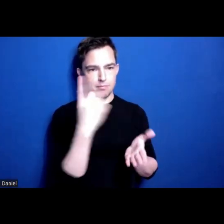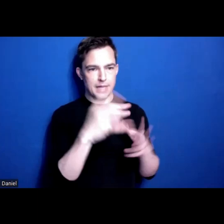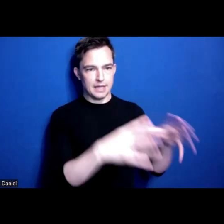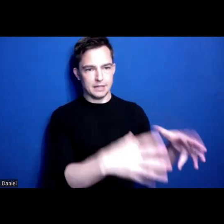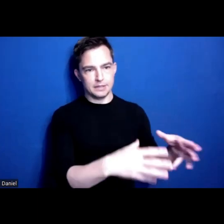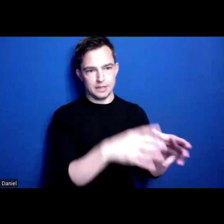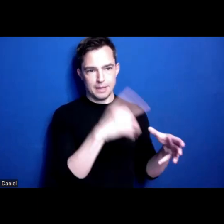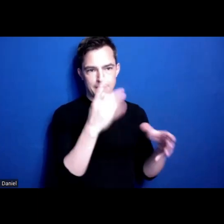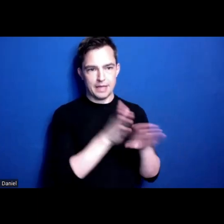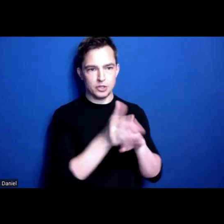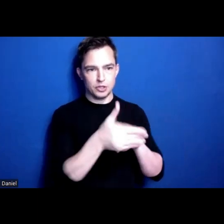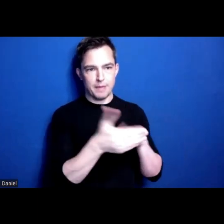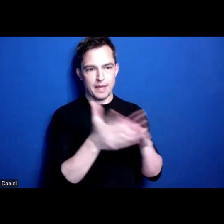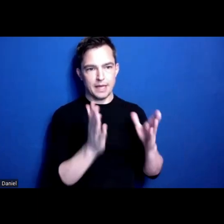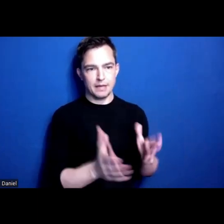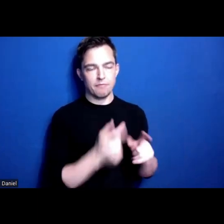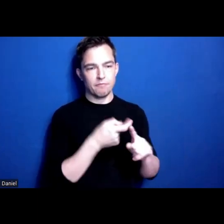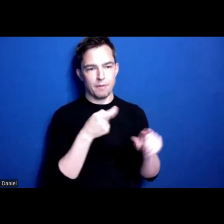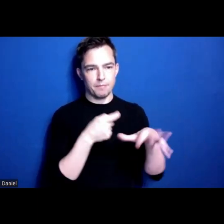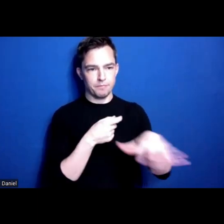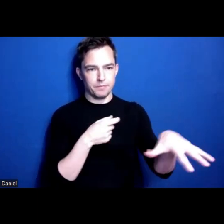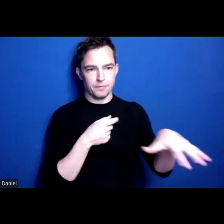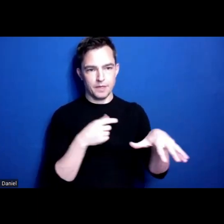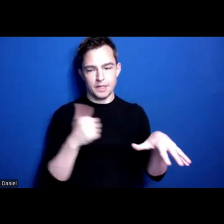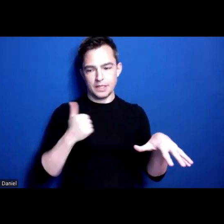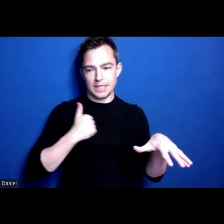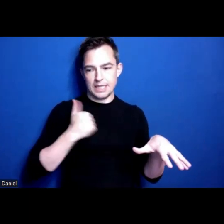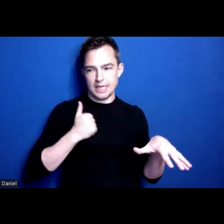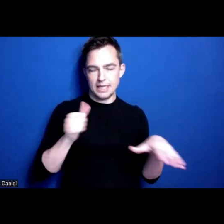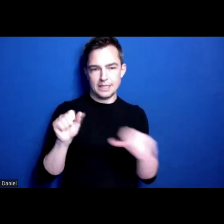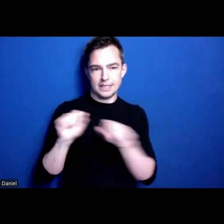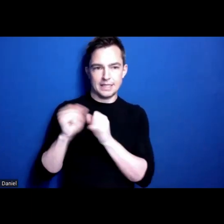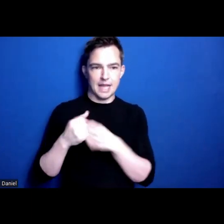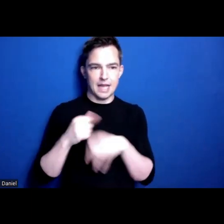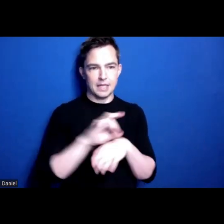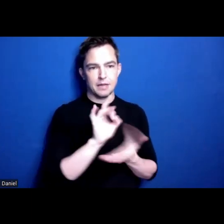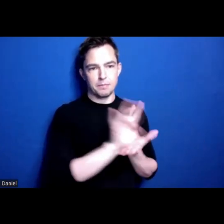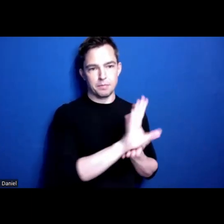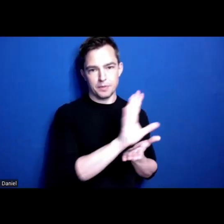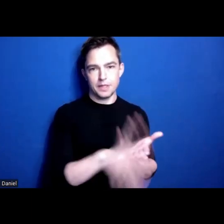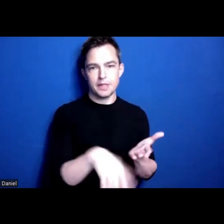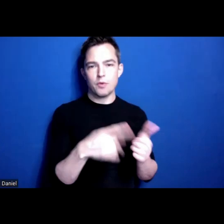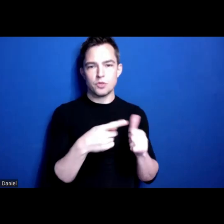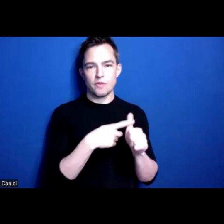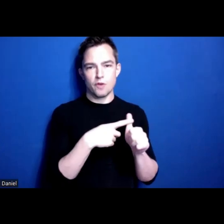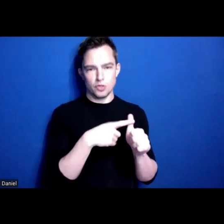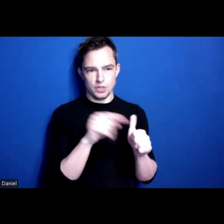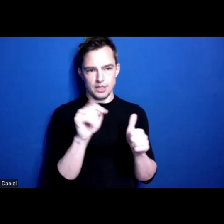Black Jamaicans from Canadian society. So that was the first tenet.